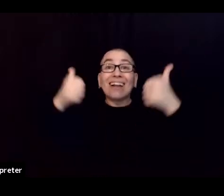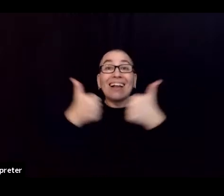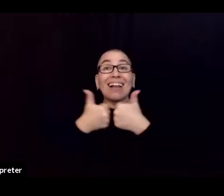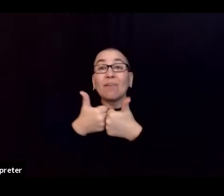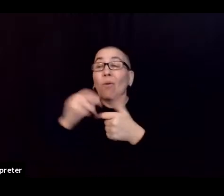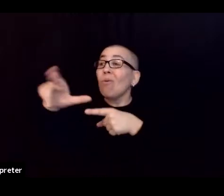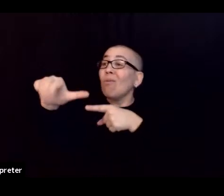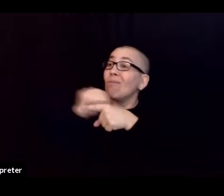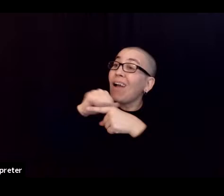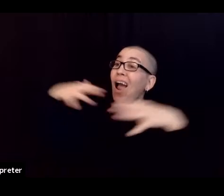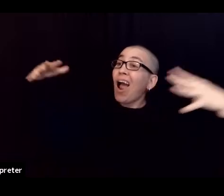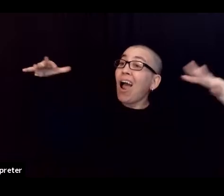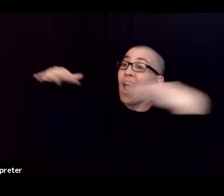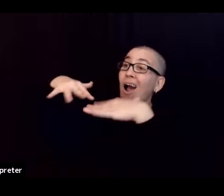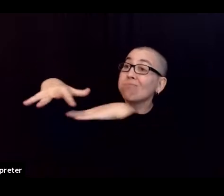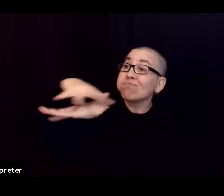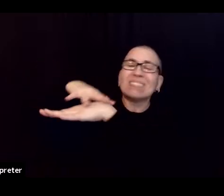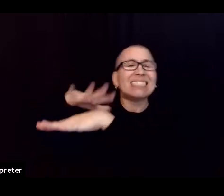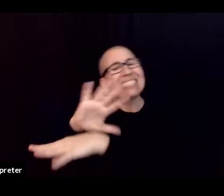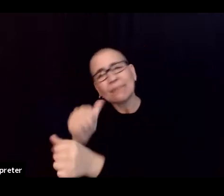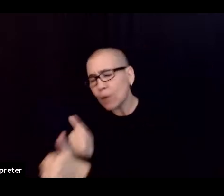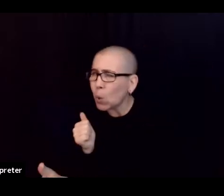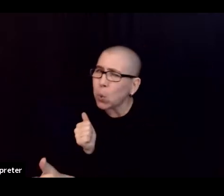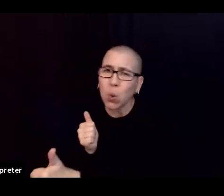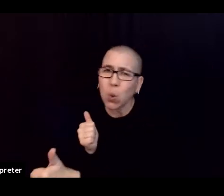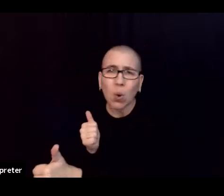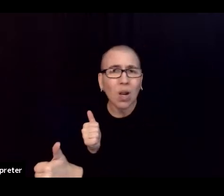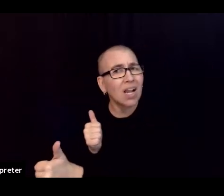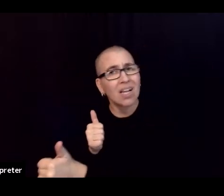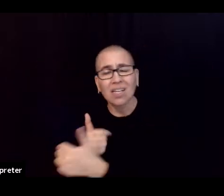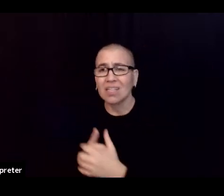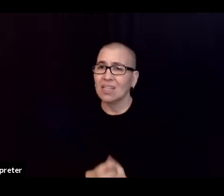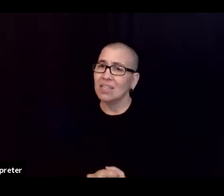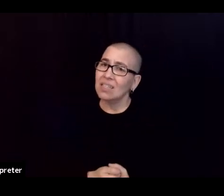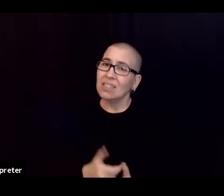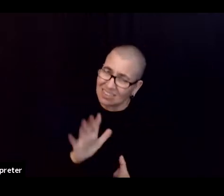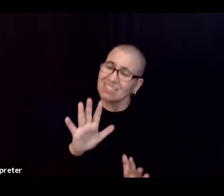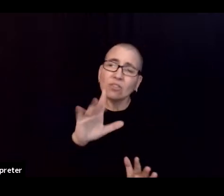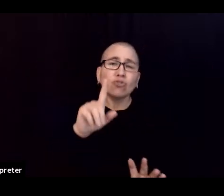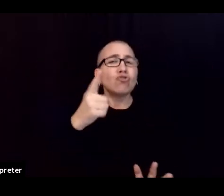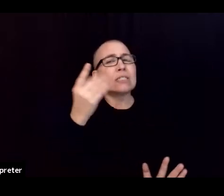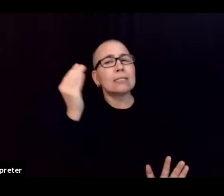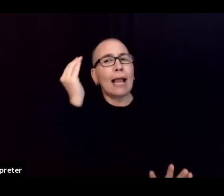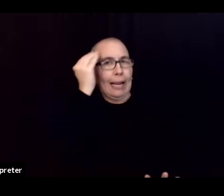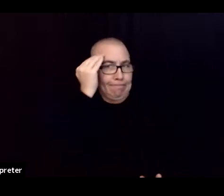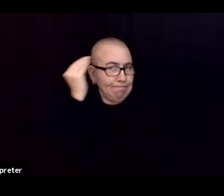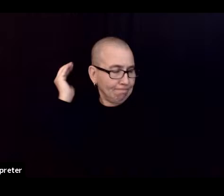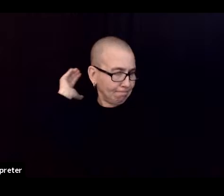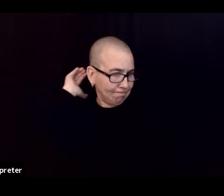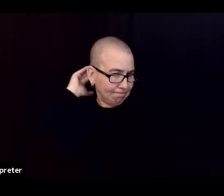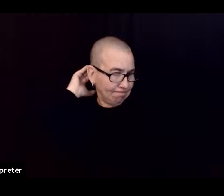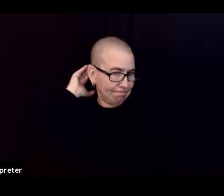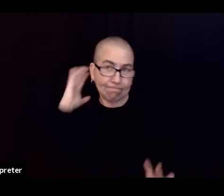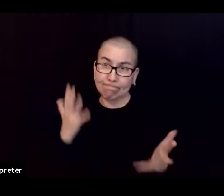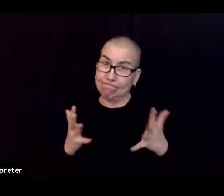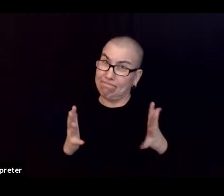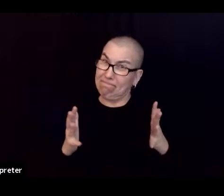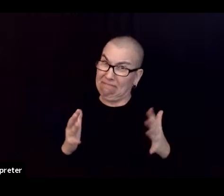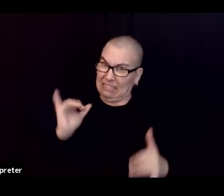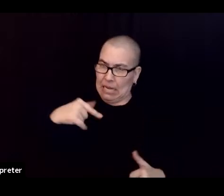Just really need people to be aware that this is an elevated risk situation, and they should take